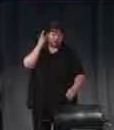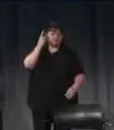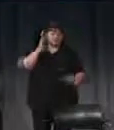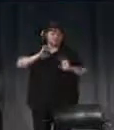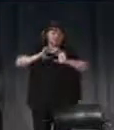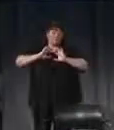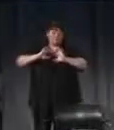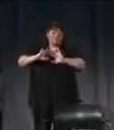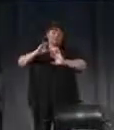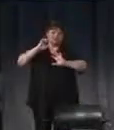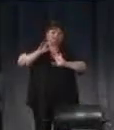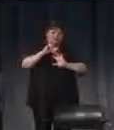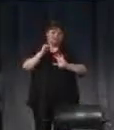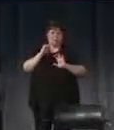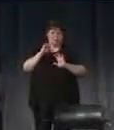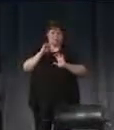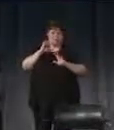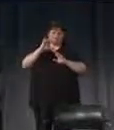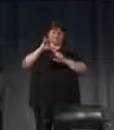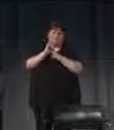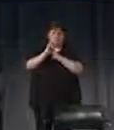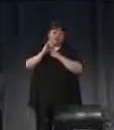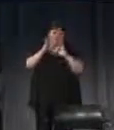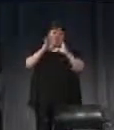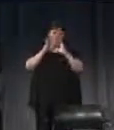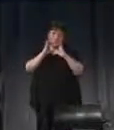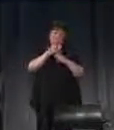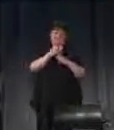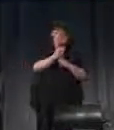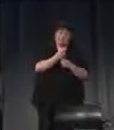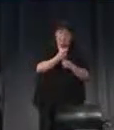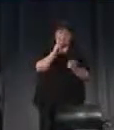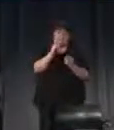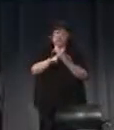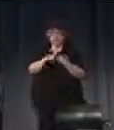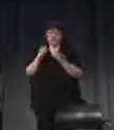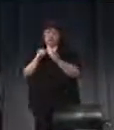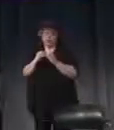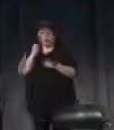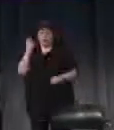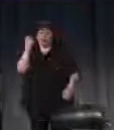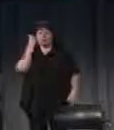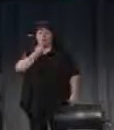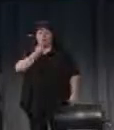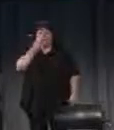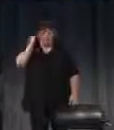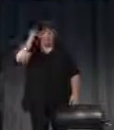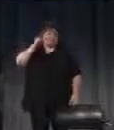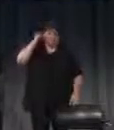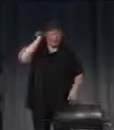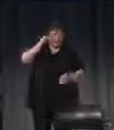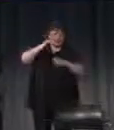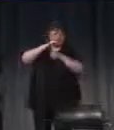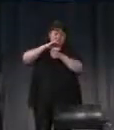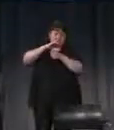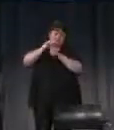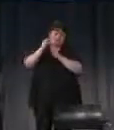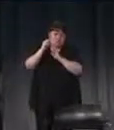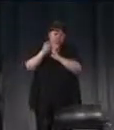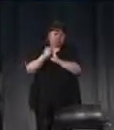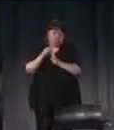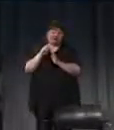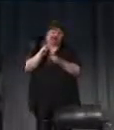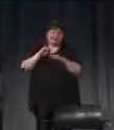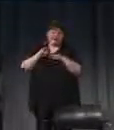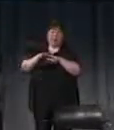the deaf out of their culture of communication through signing toward an oral and aural tradition, and how that informed